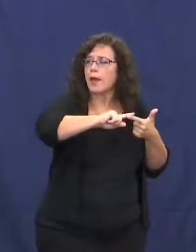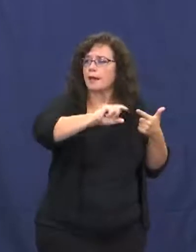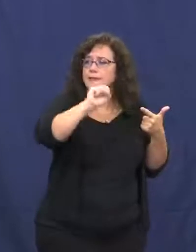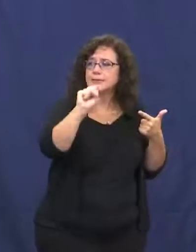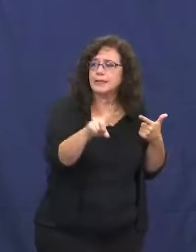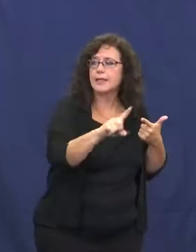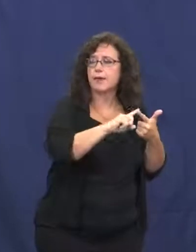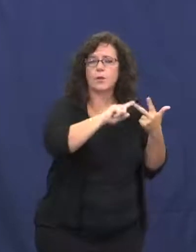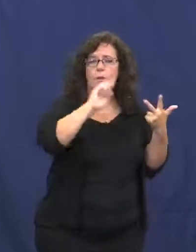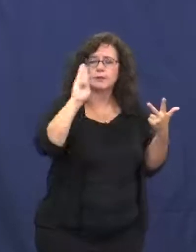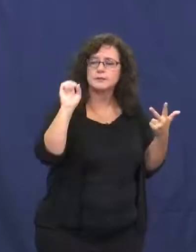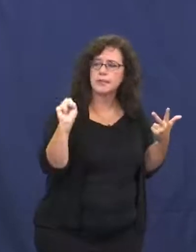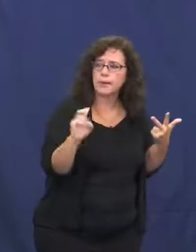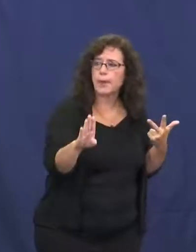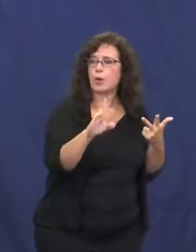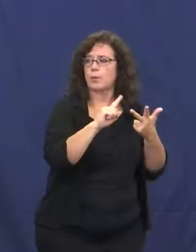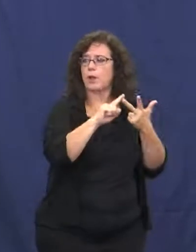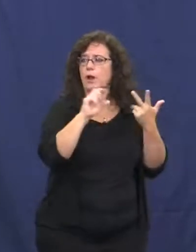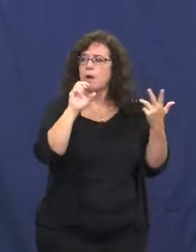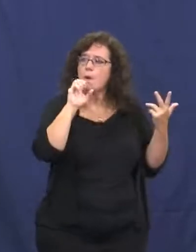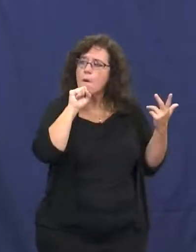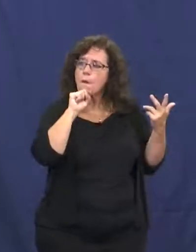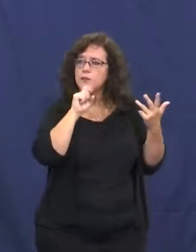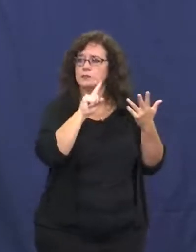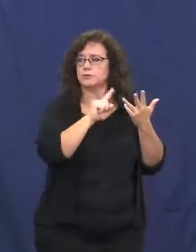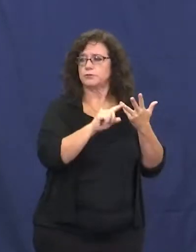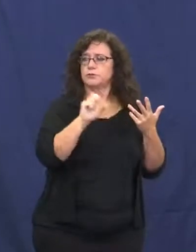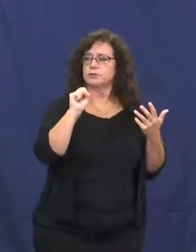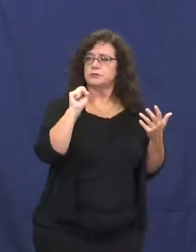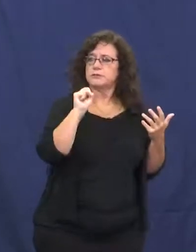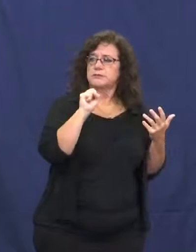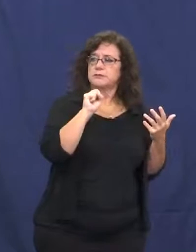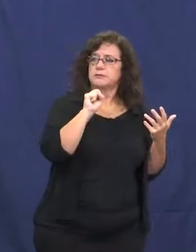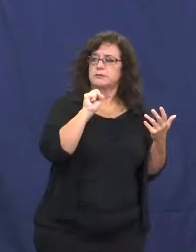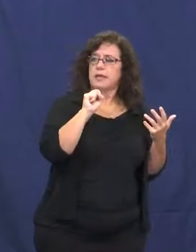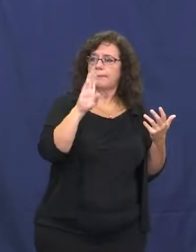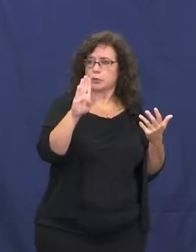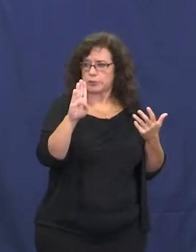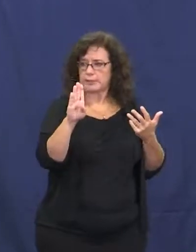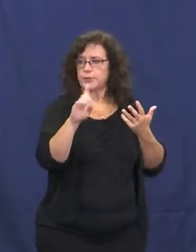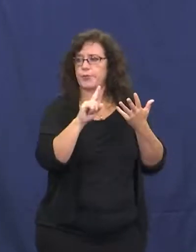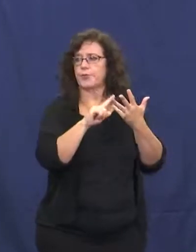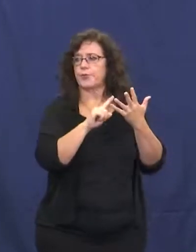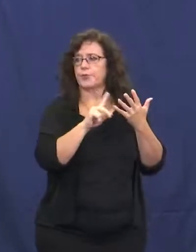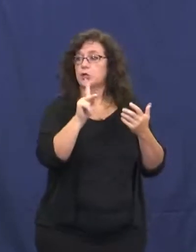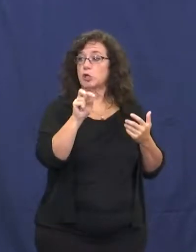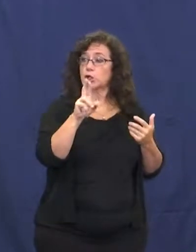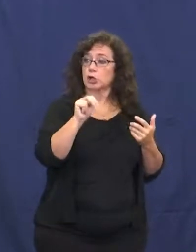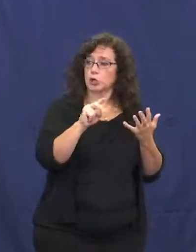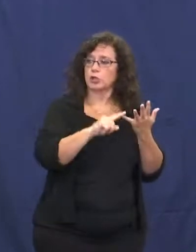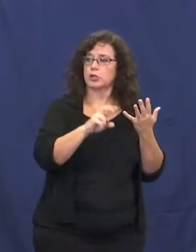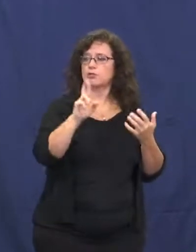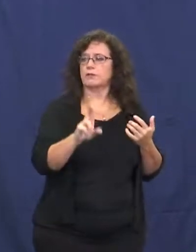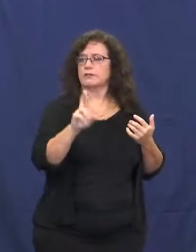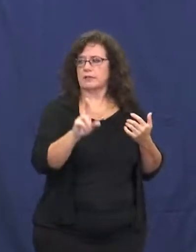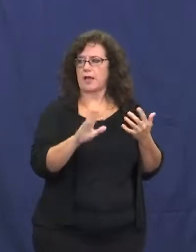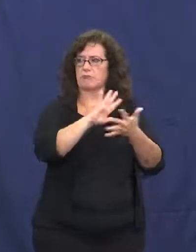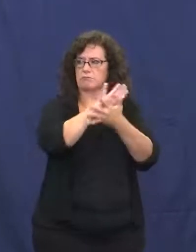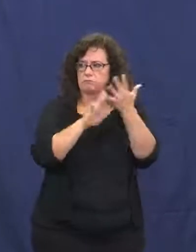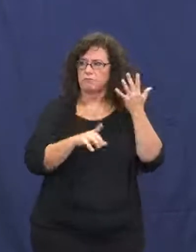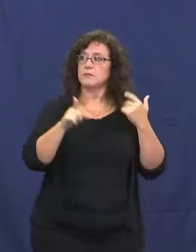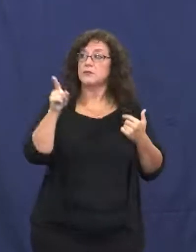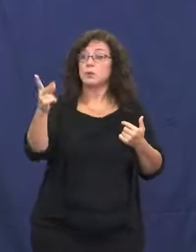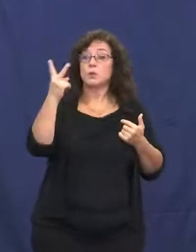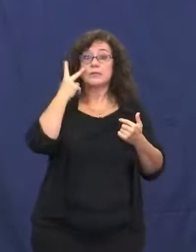nearby counties. It's listed by testing rate, and you see that